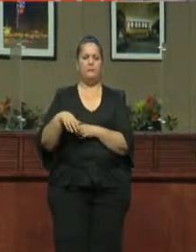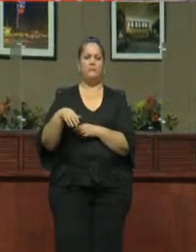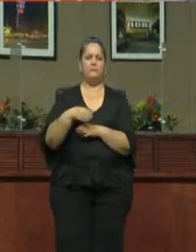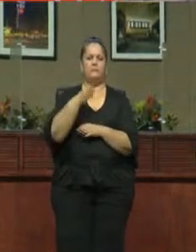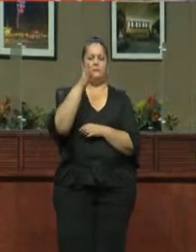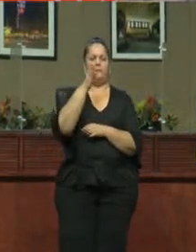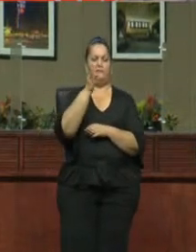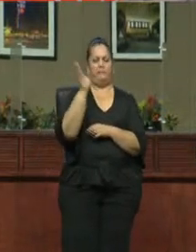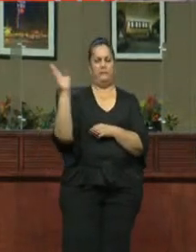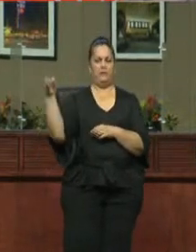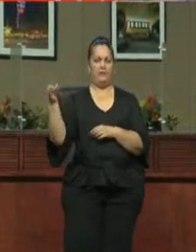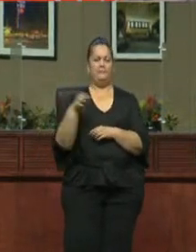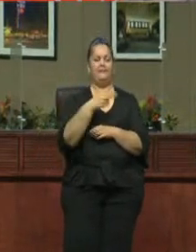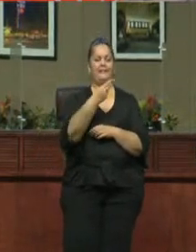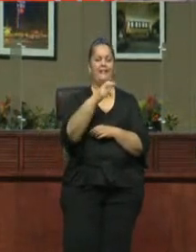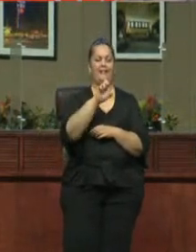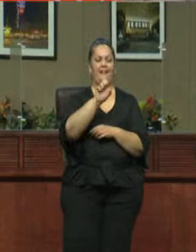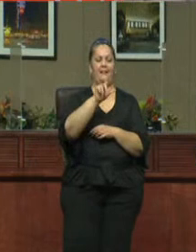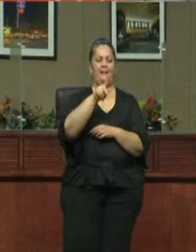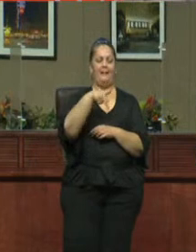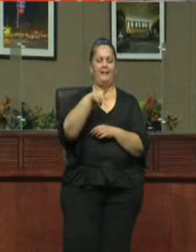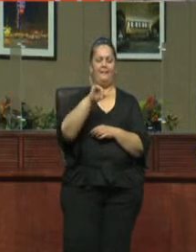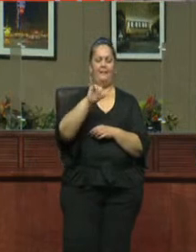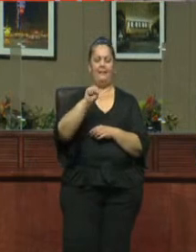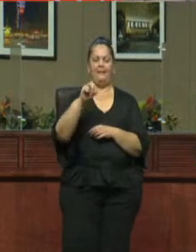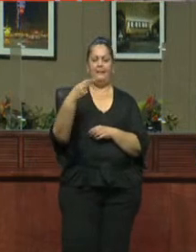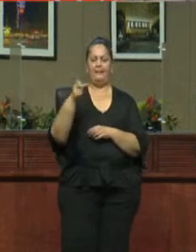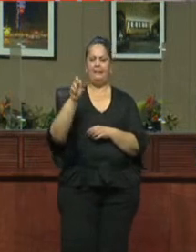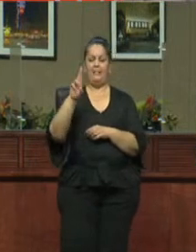careersourcecentralflorida.com/helps is here. Help is here.